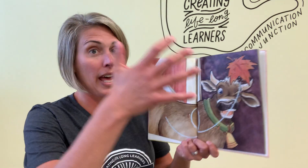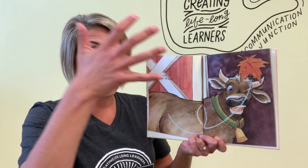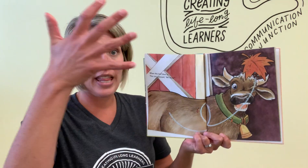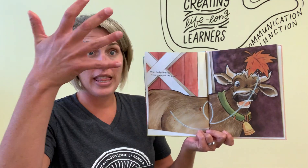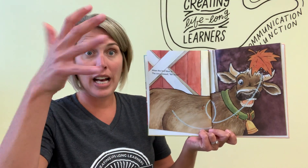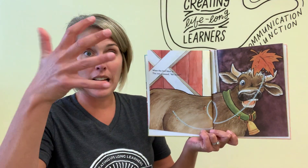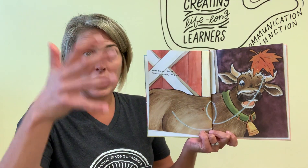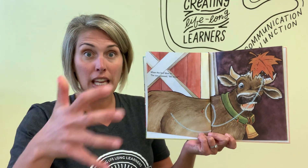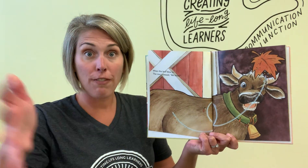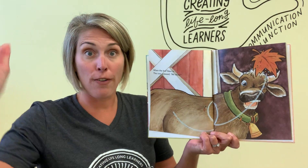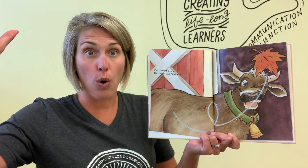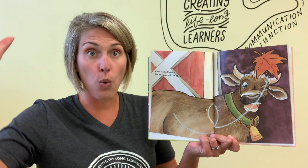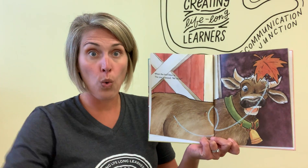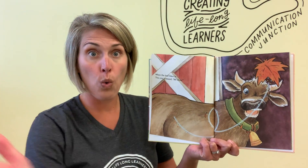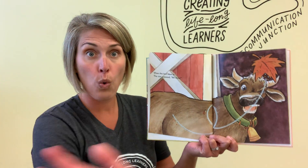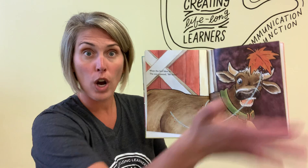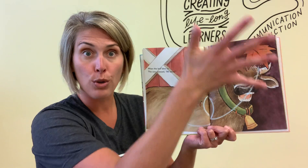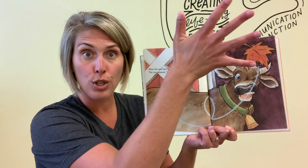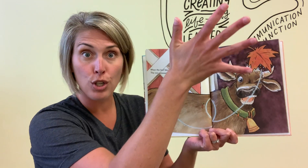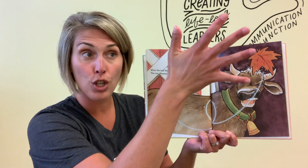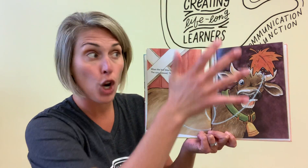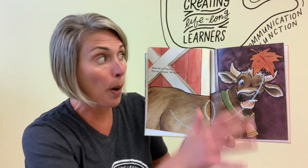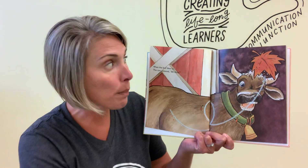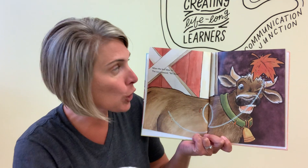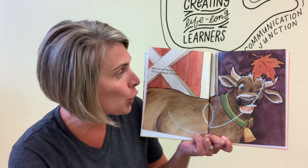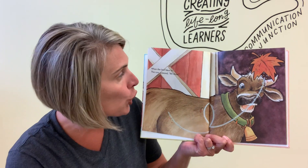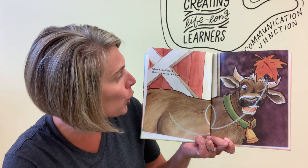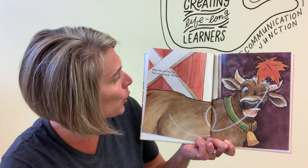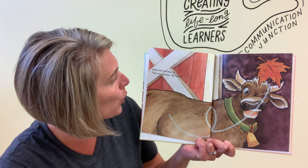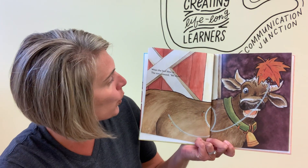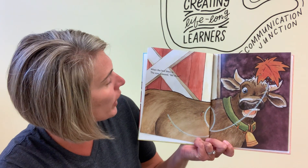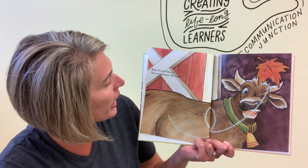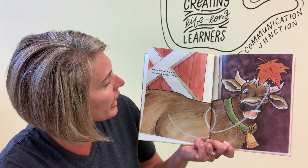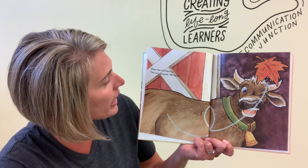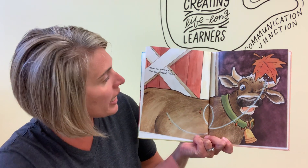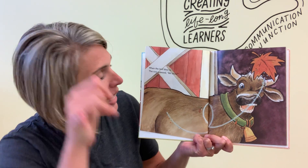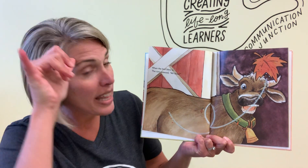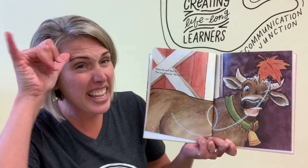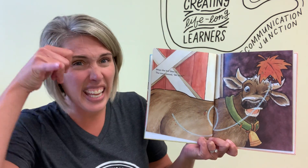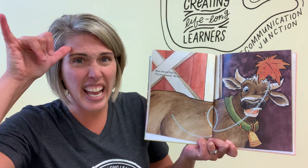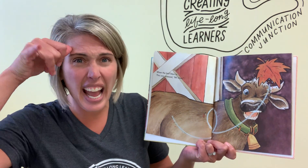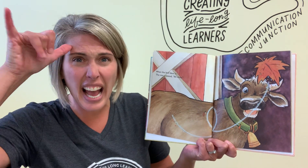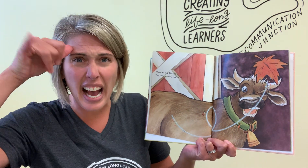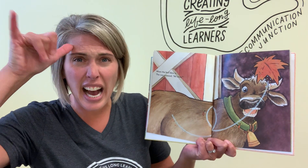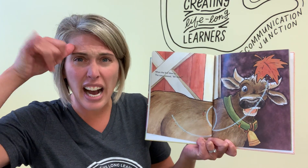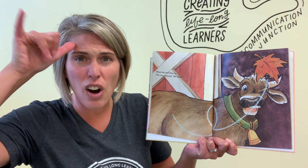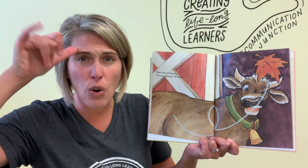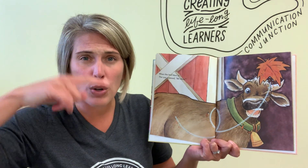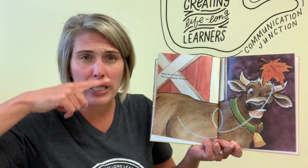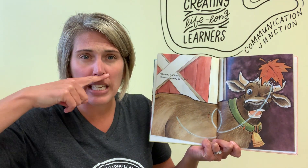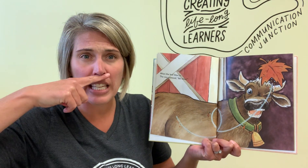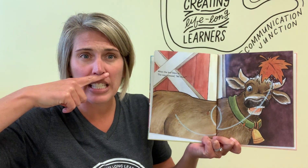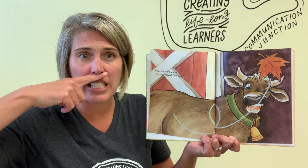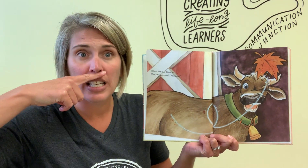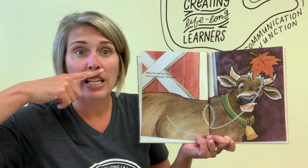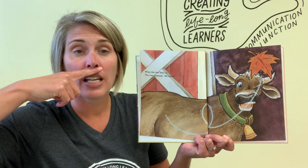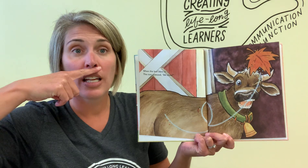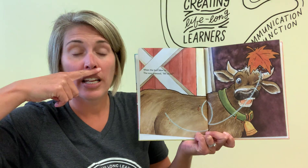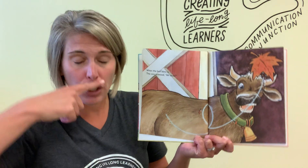When the leaf whoosh blew in, the cow sneezed,